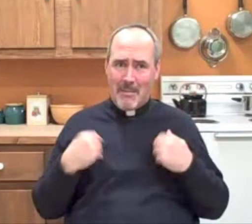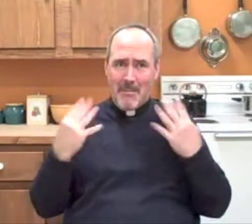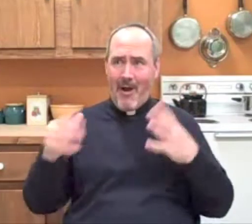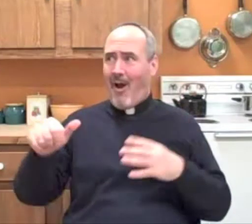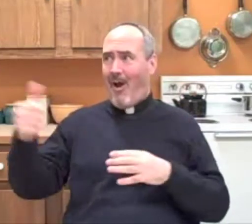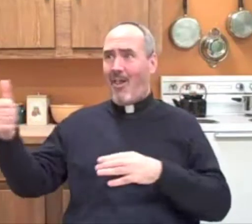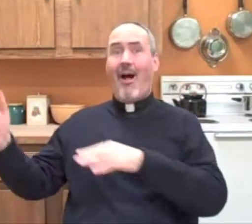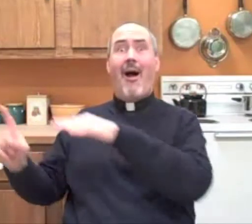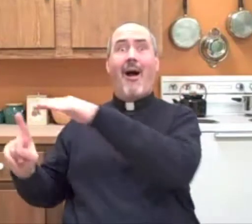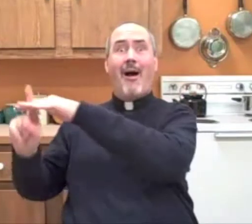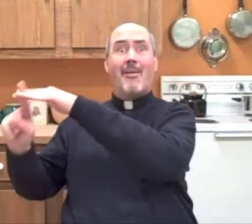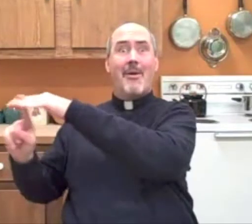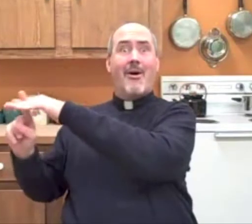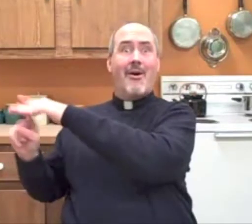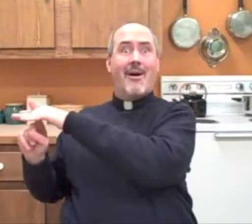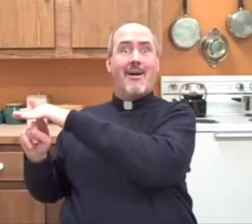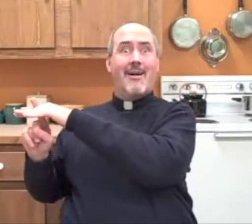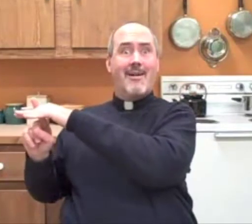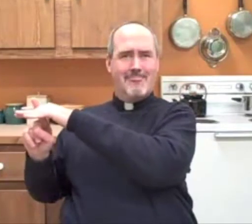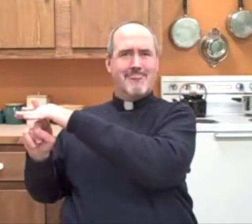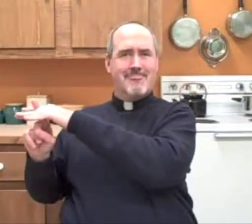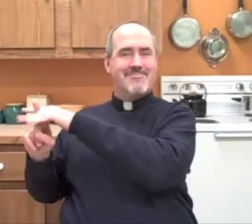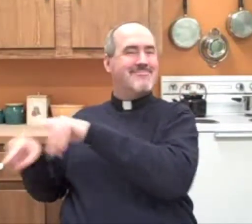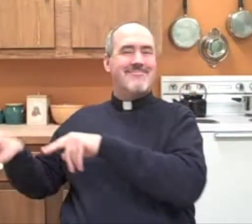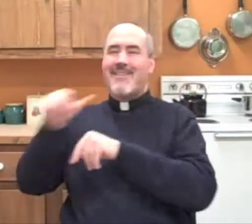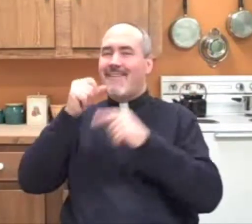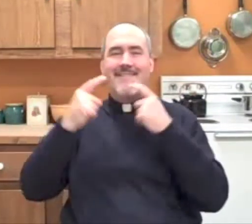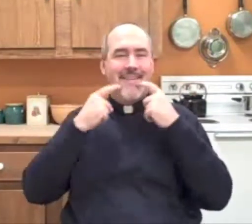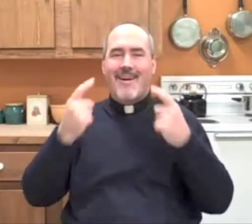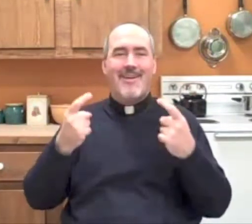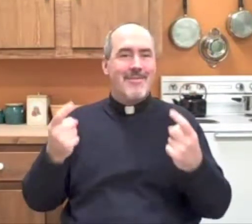many other places that aren't so famous where the Virgin Mary has appeared.